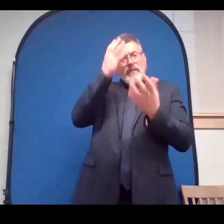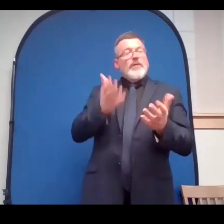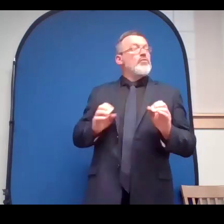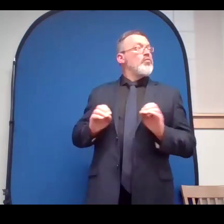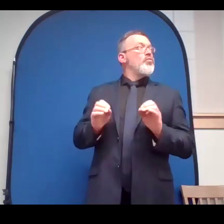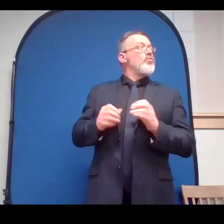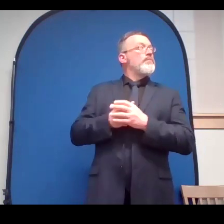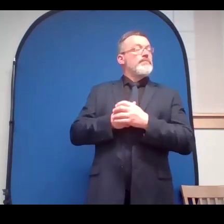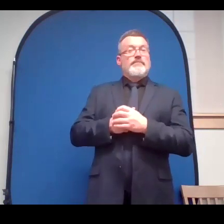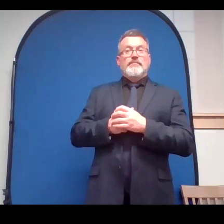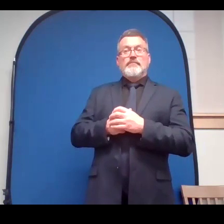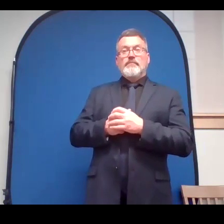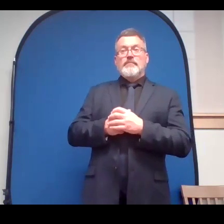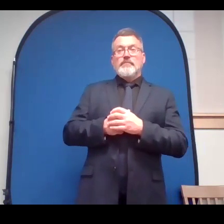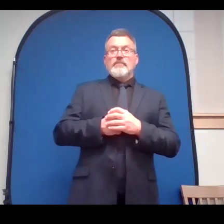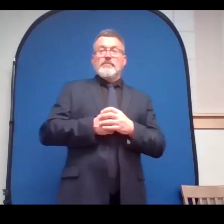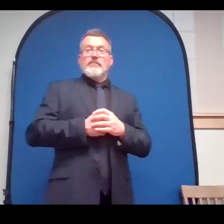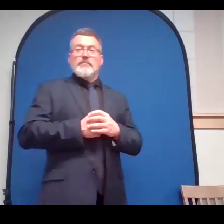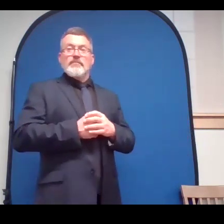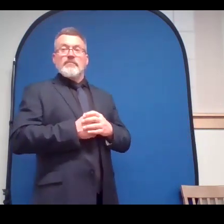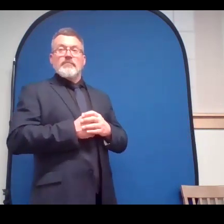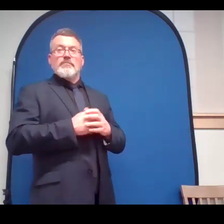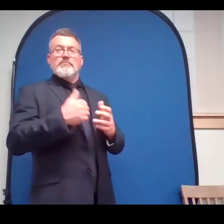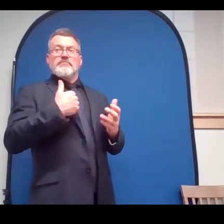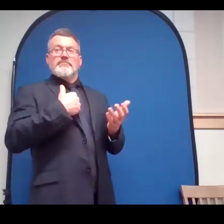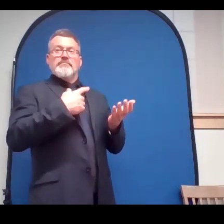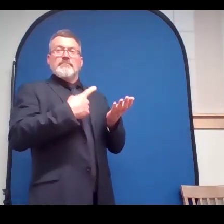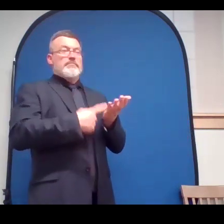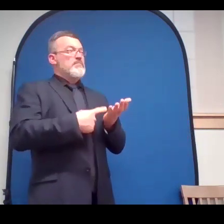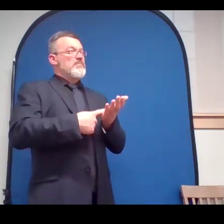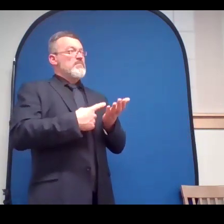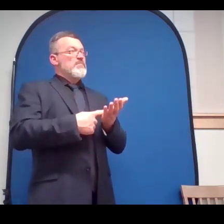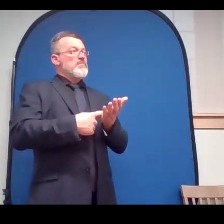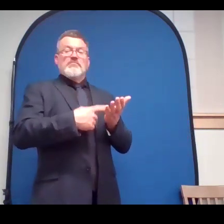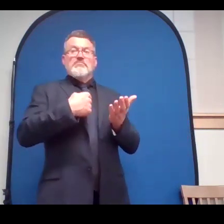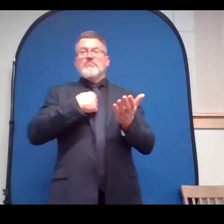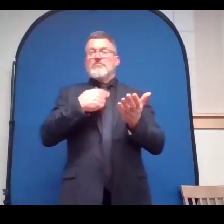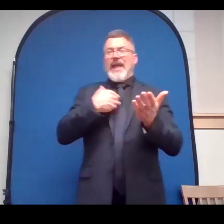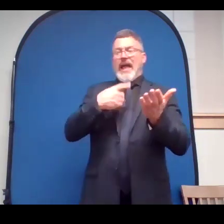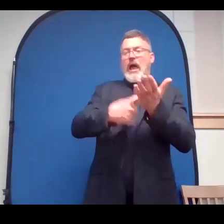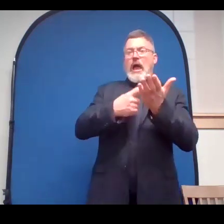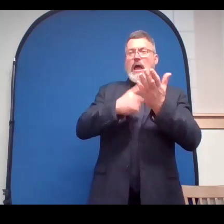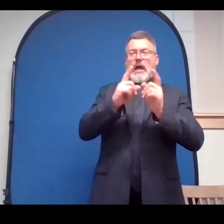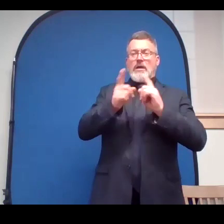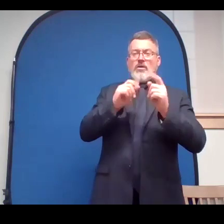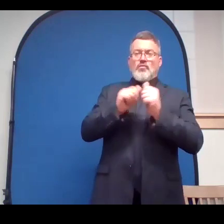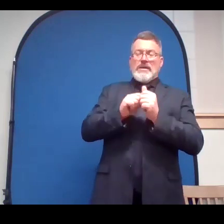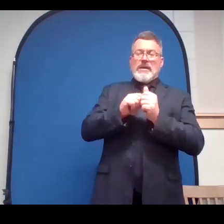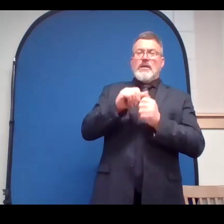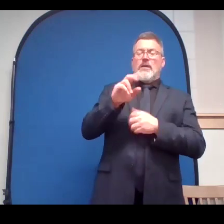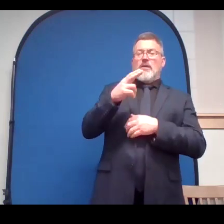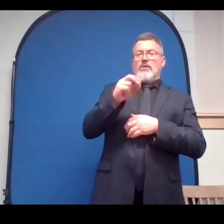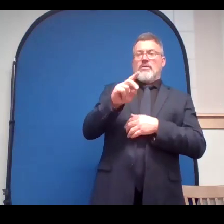conversation, I believe, with Staff Sergeant Hodgson, maybe shortly after he's discharged. He had mentioned that.